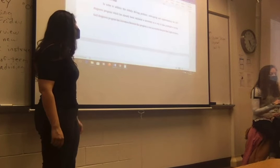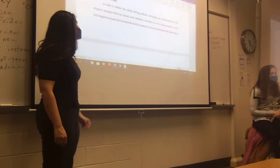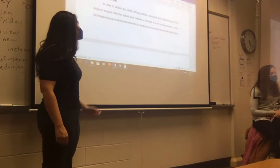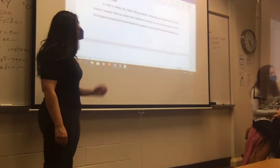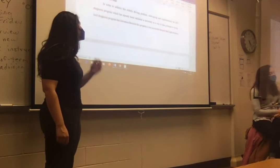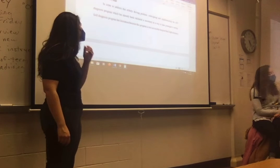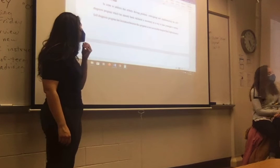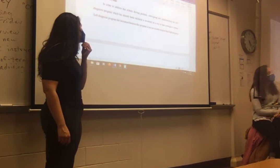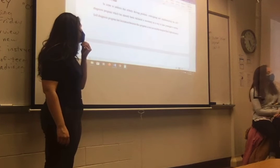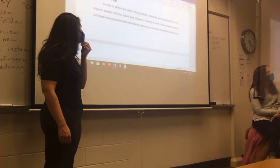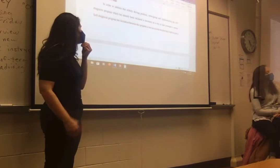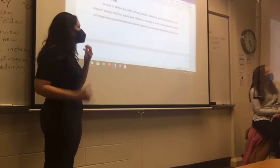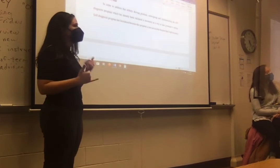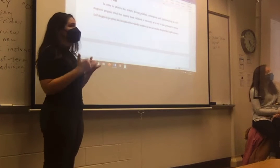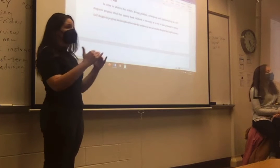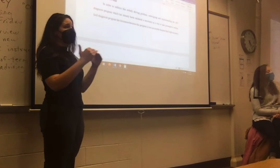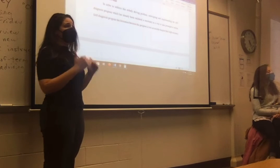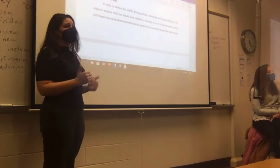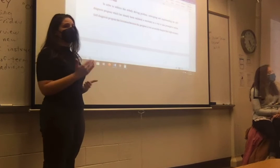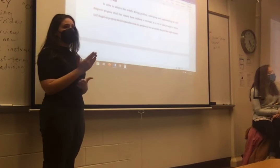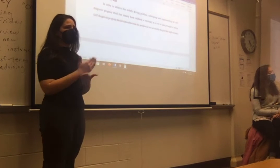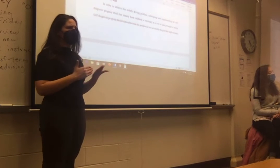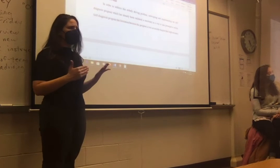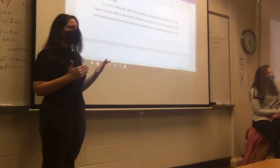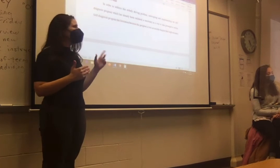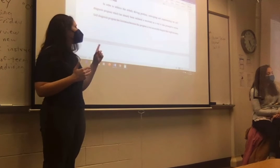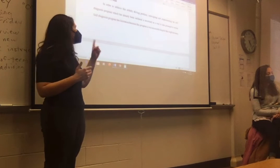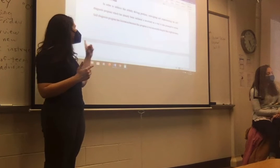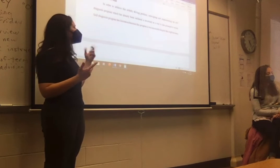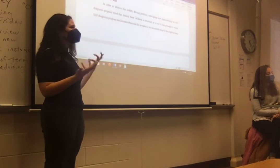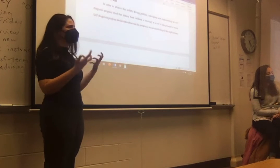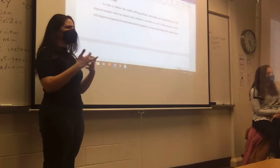What about this next section? What moves can we see here?